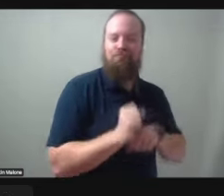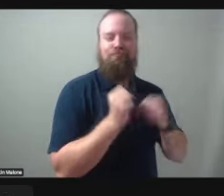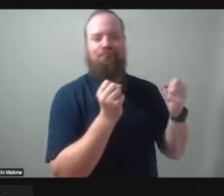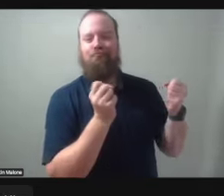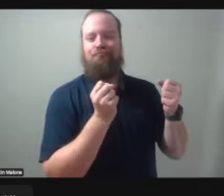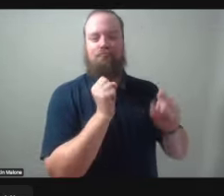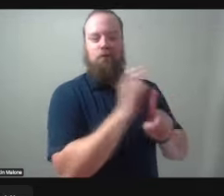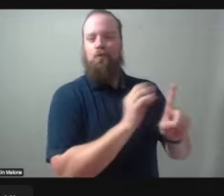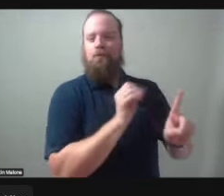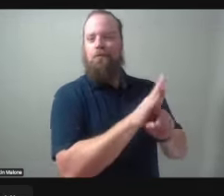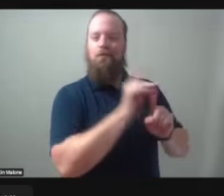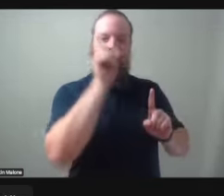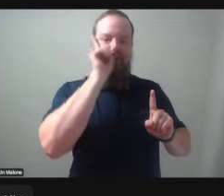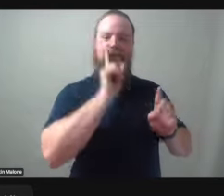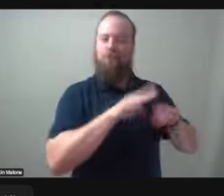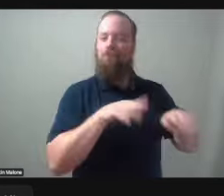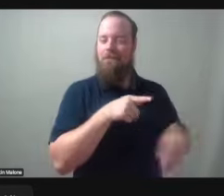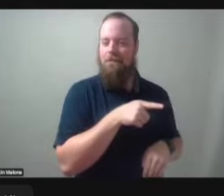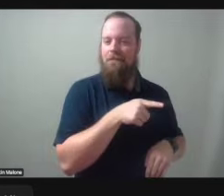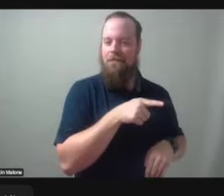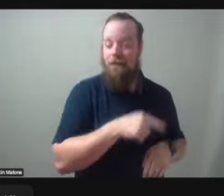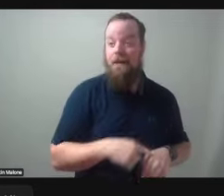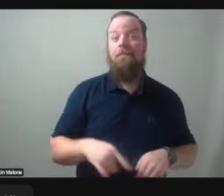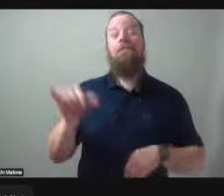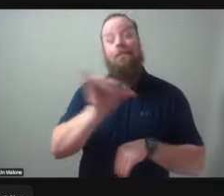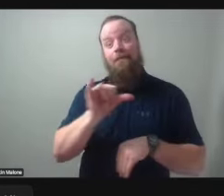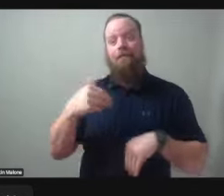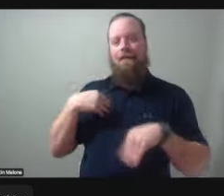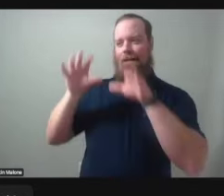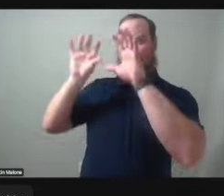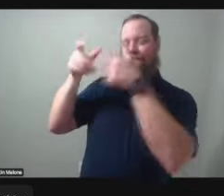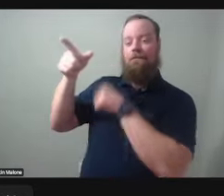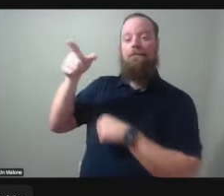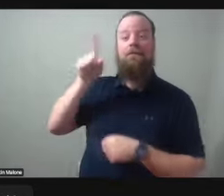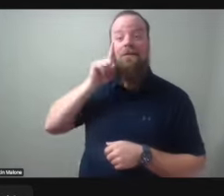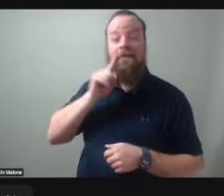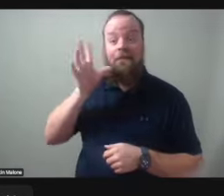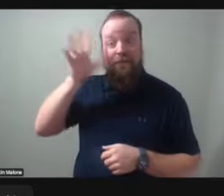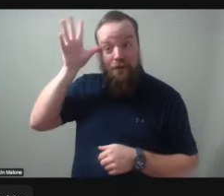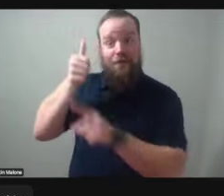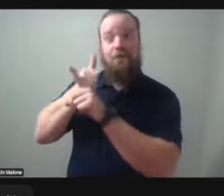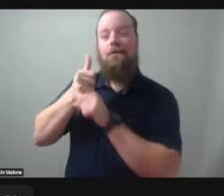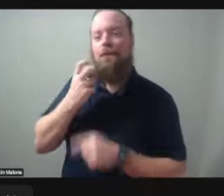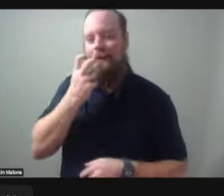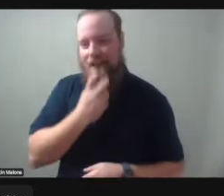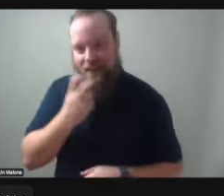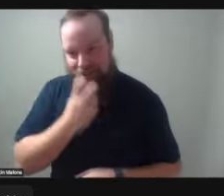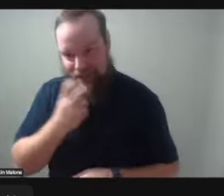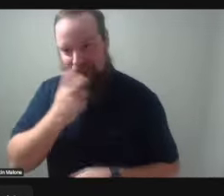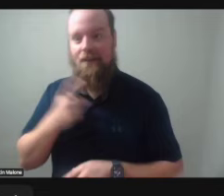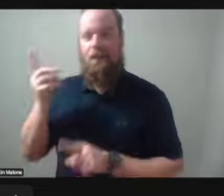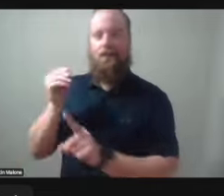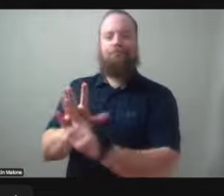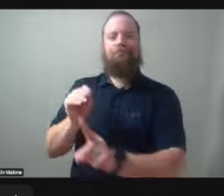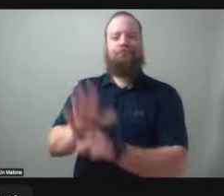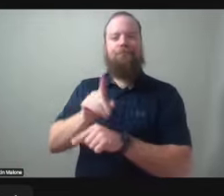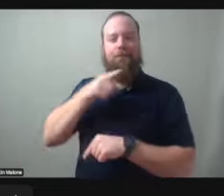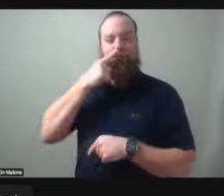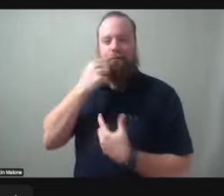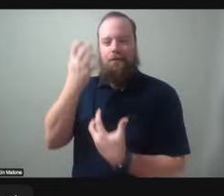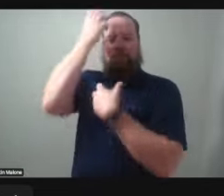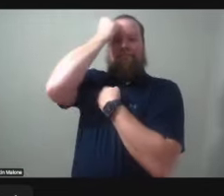family from birth are given access and exposure to language and culture and tradition and norms. Conversely,